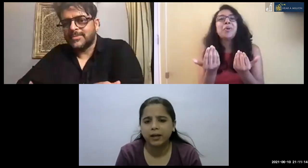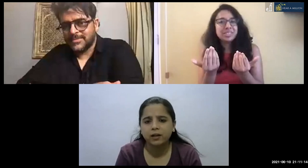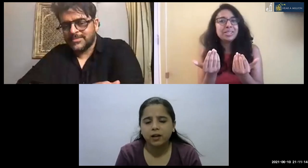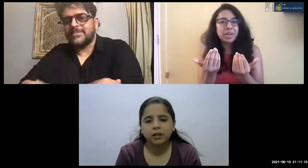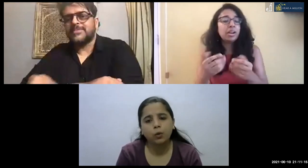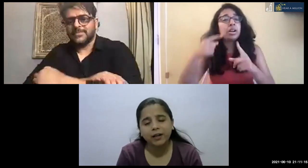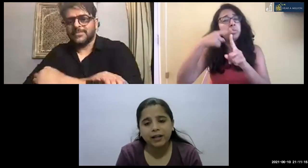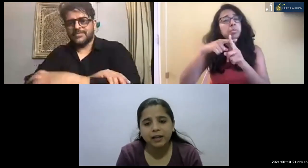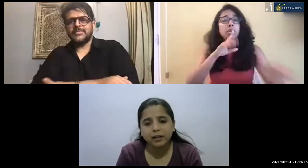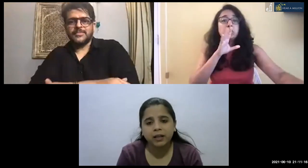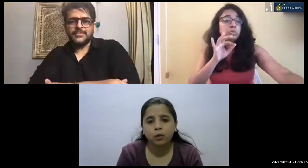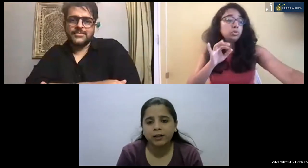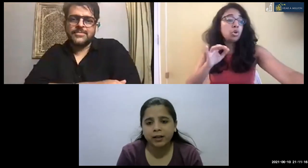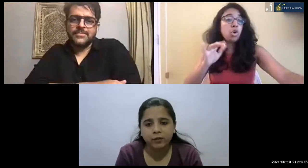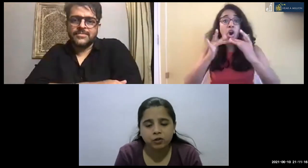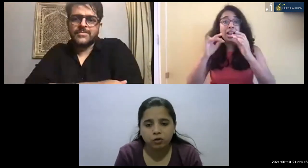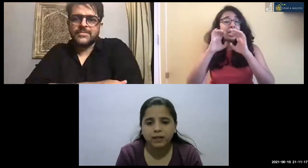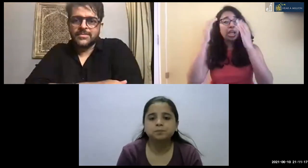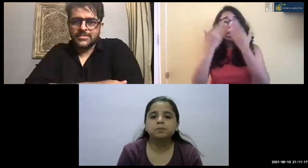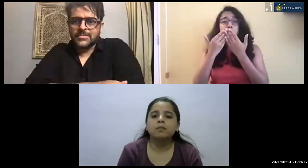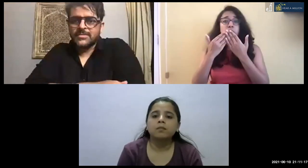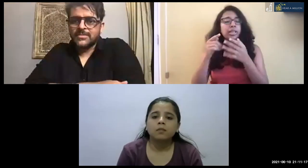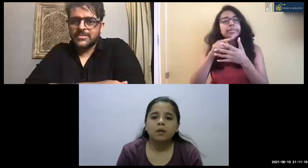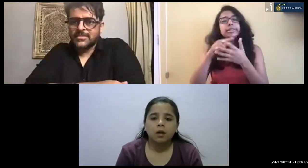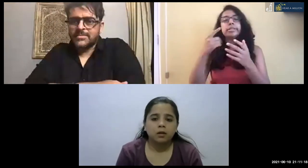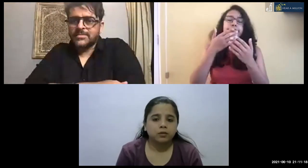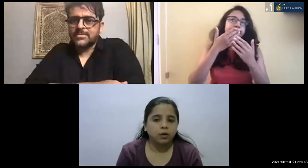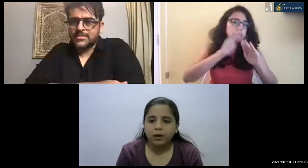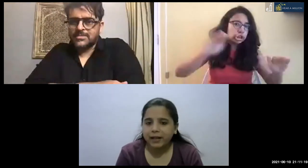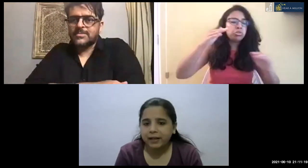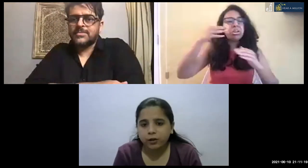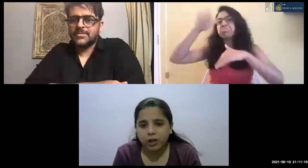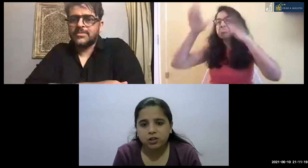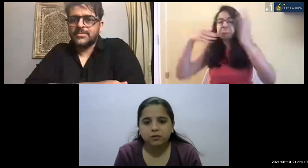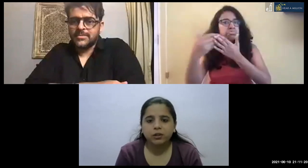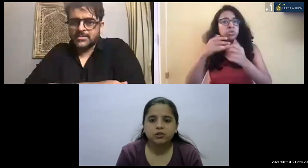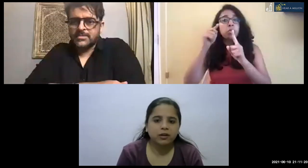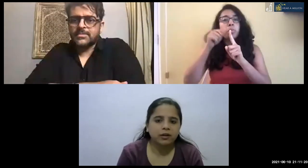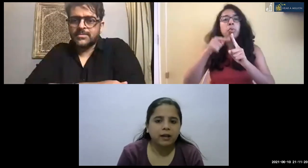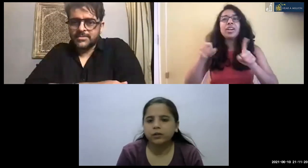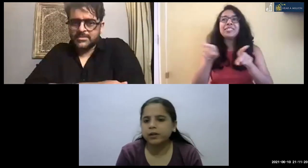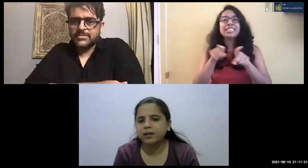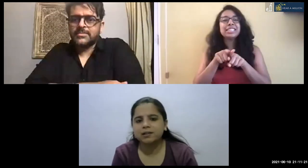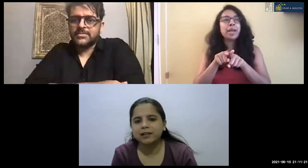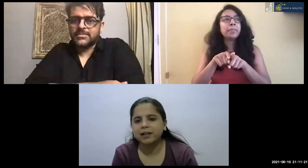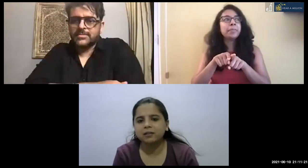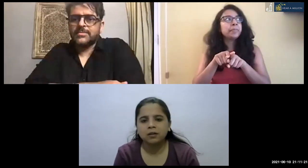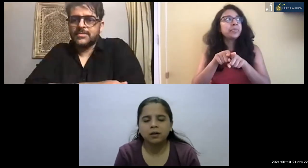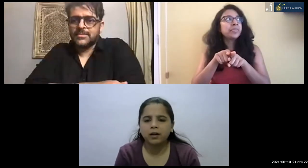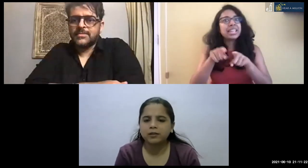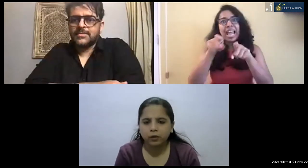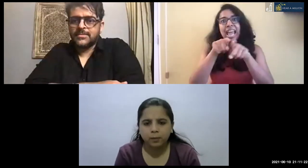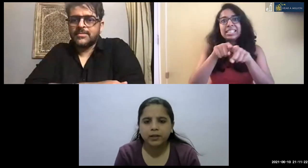anyone, right? The qualitative teacher, right? So online education for the children and for the adults, I